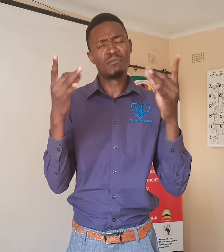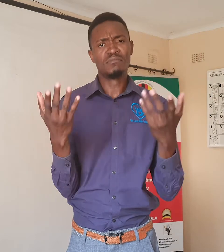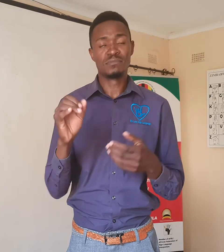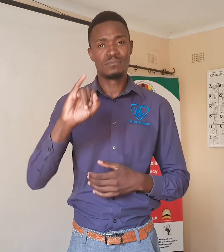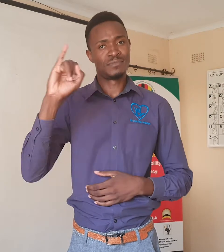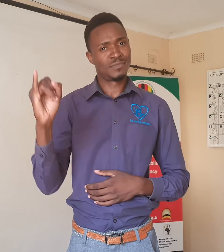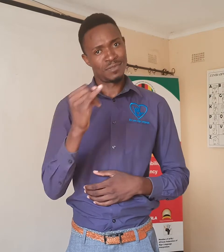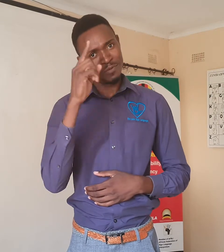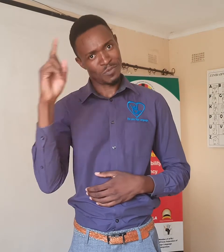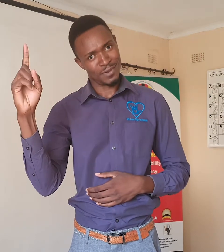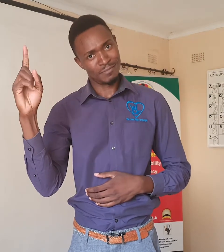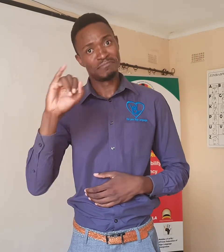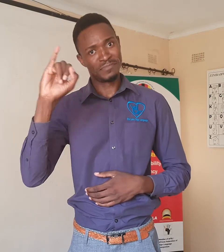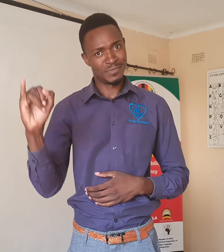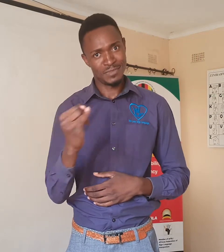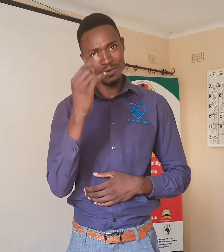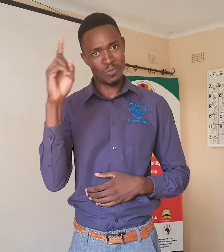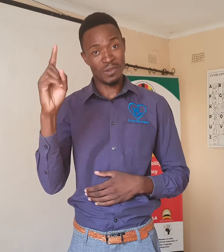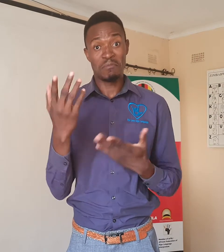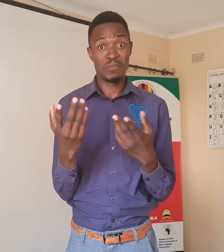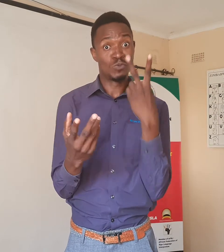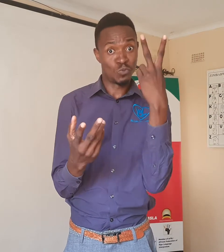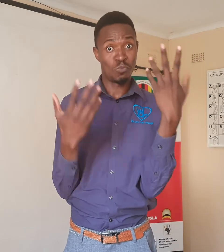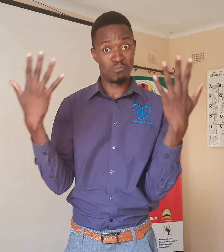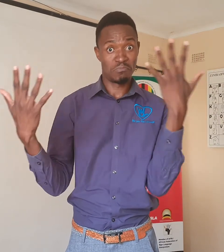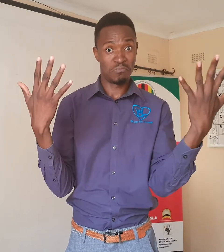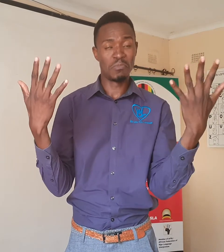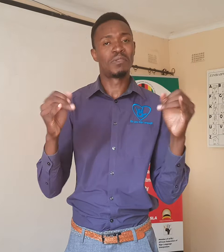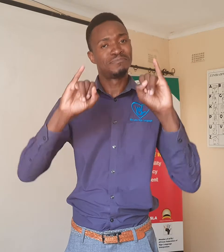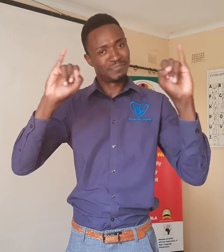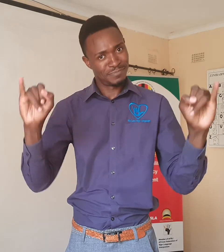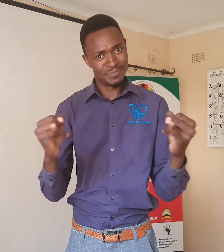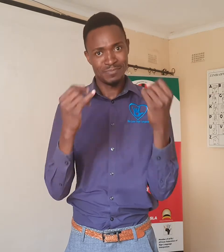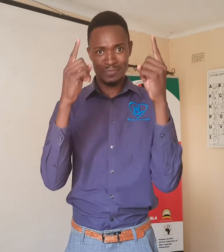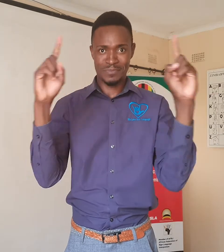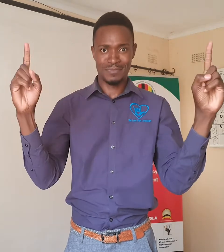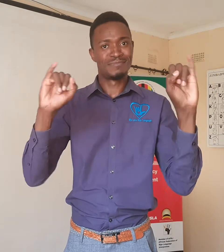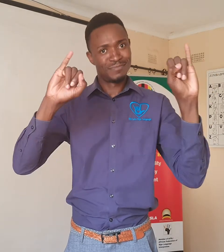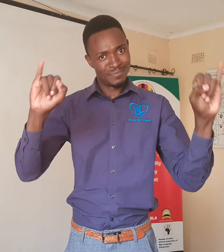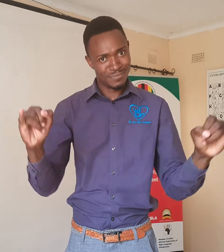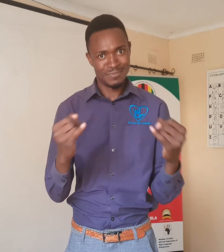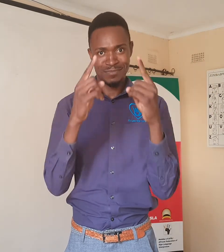or January with one hand, January, or with both hands, January.